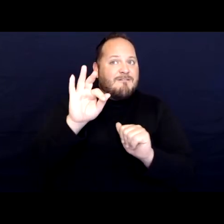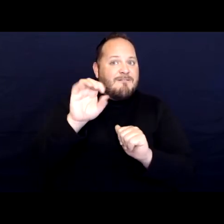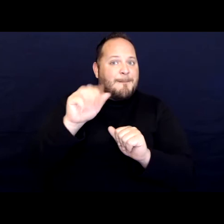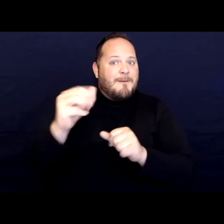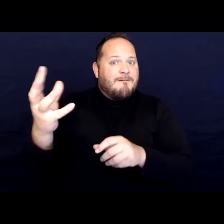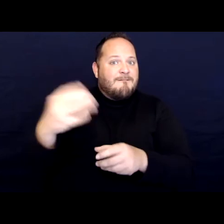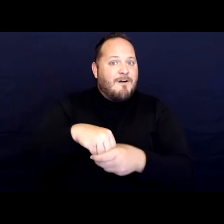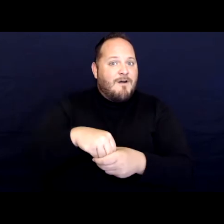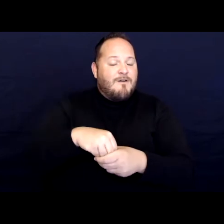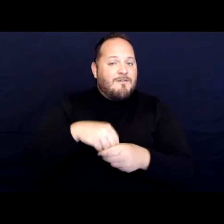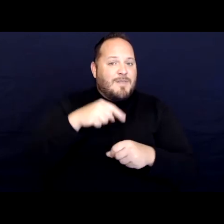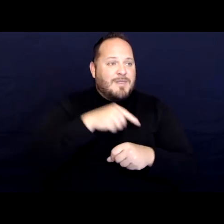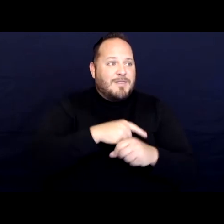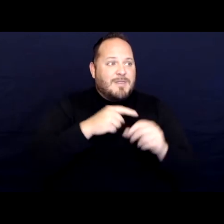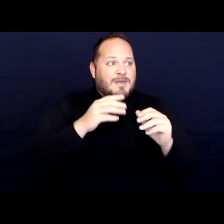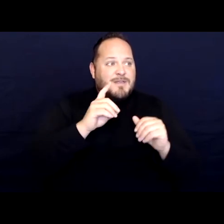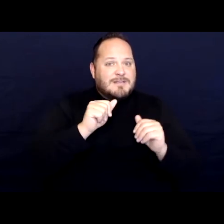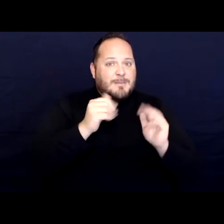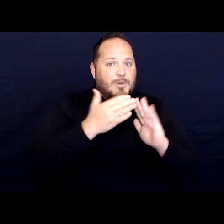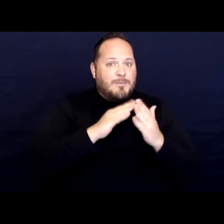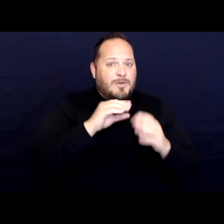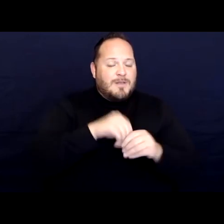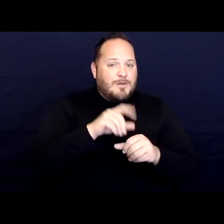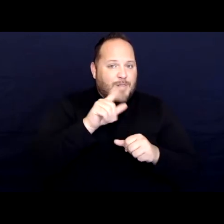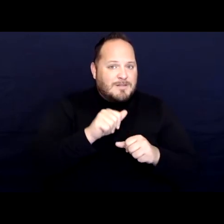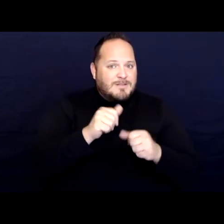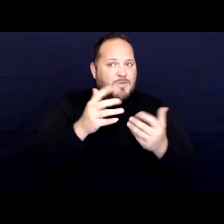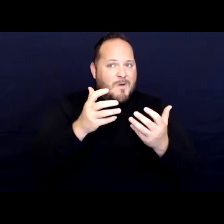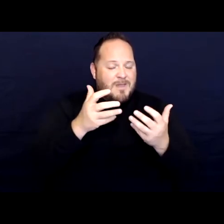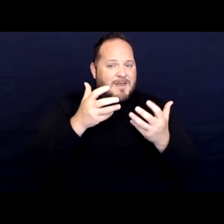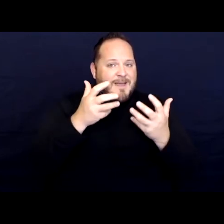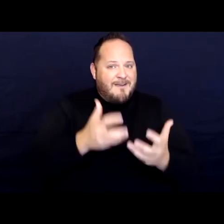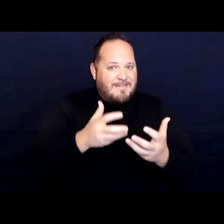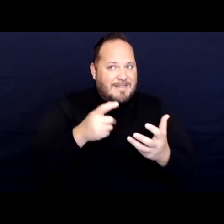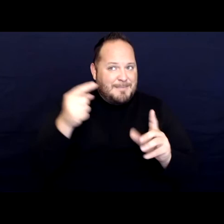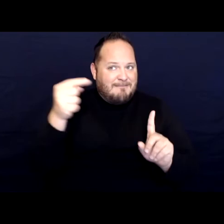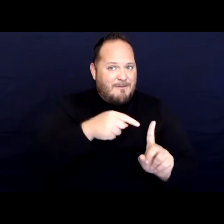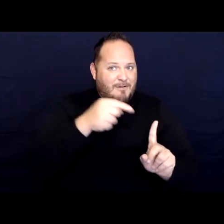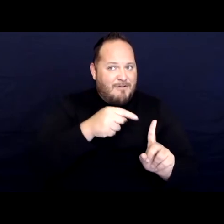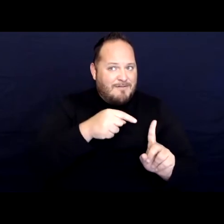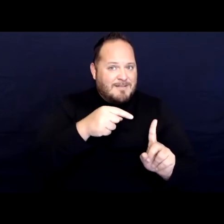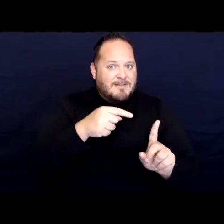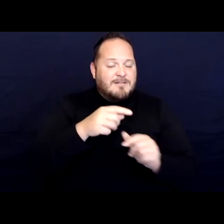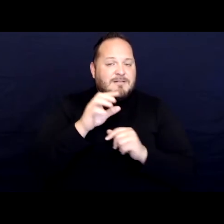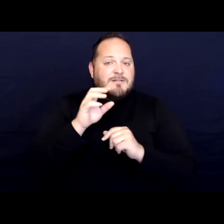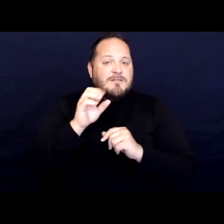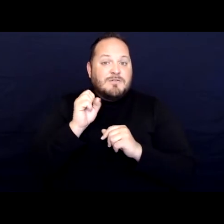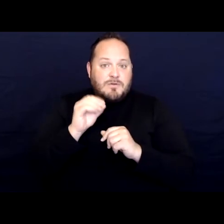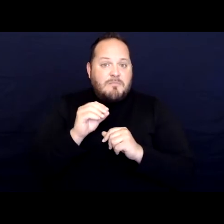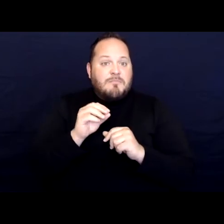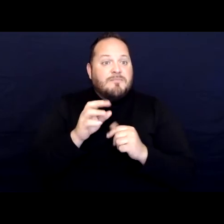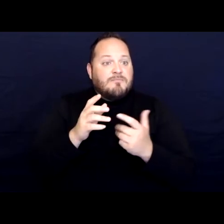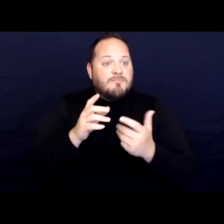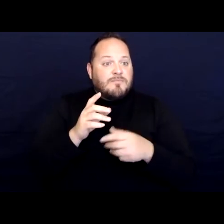very much wanted to be a part of this. Um, and as a result, we were part